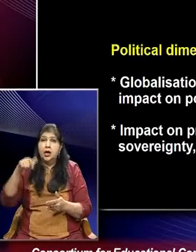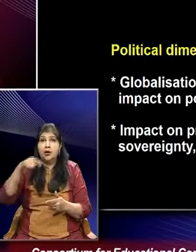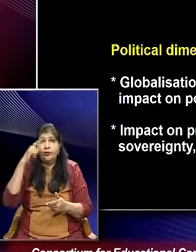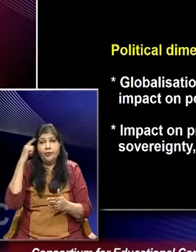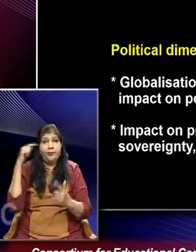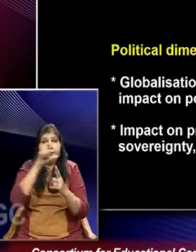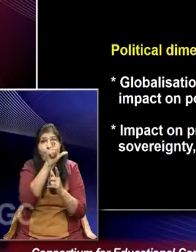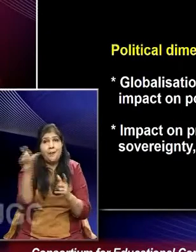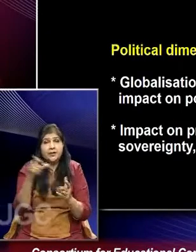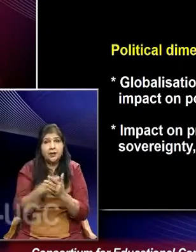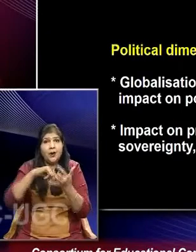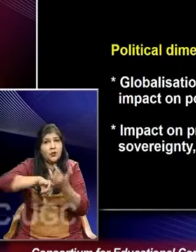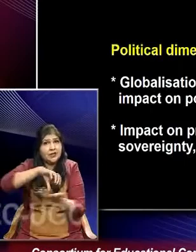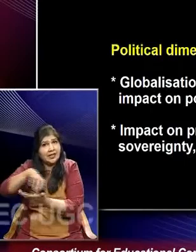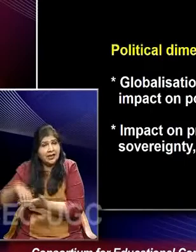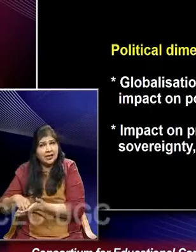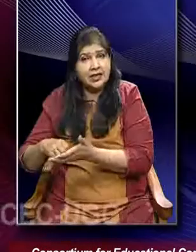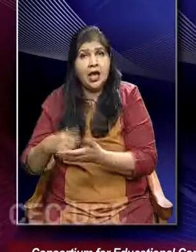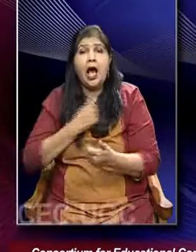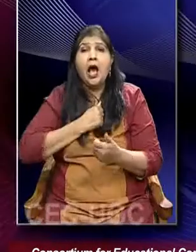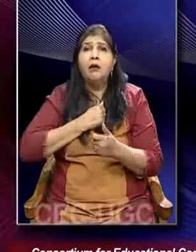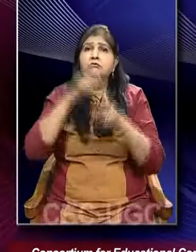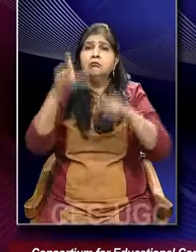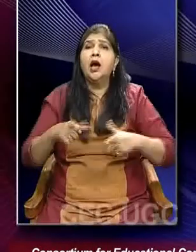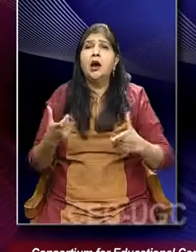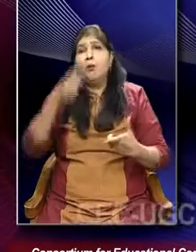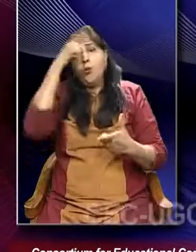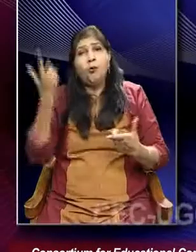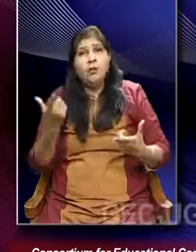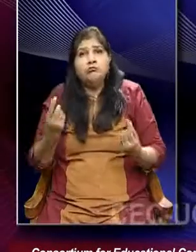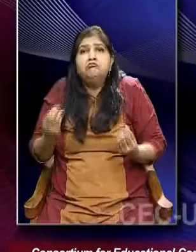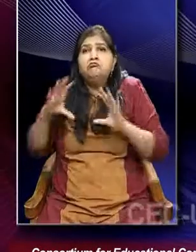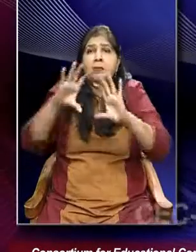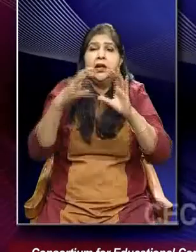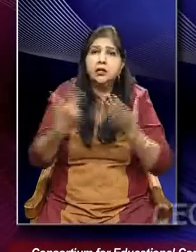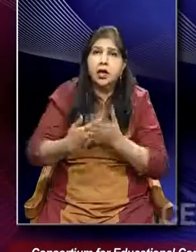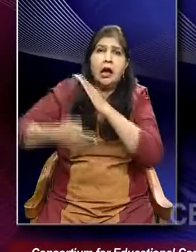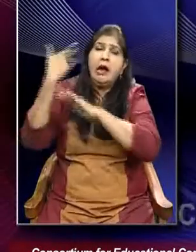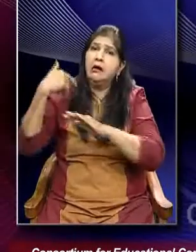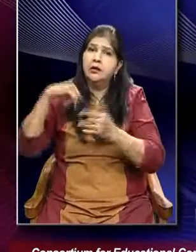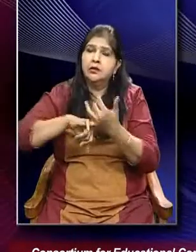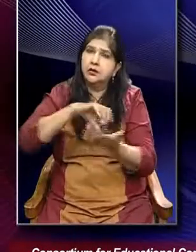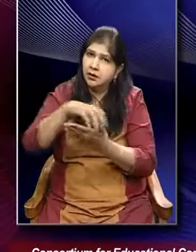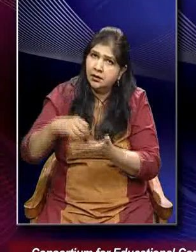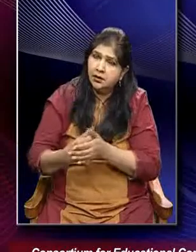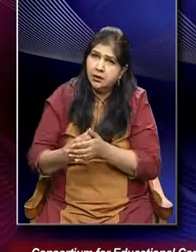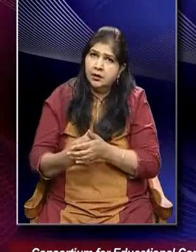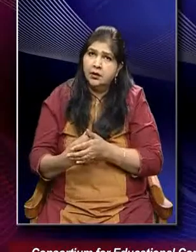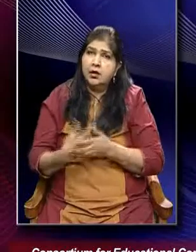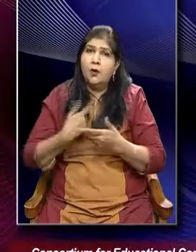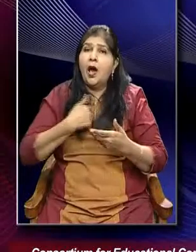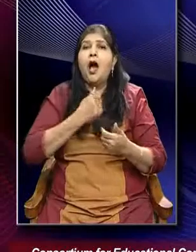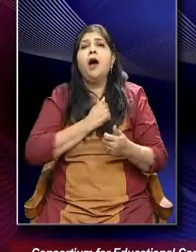of state sovereignty. Earlier, the state was